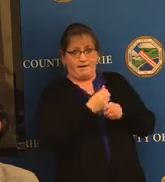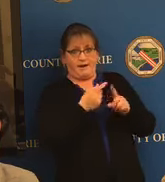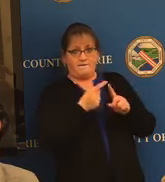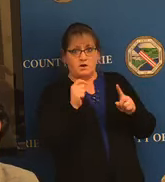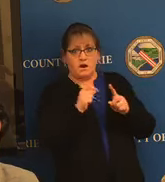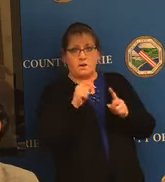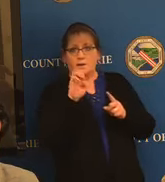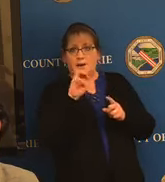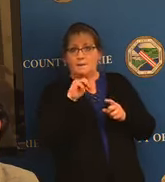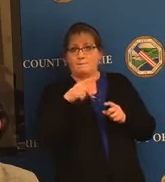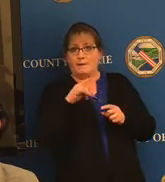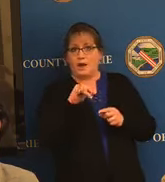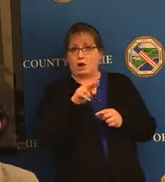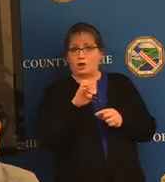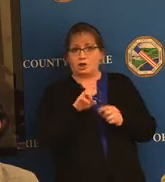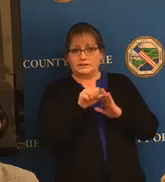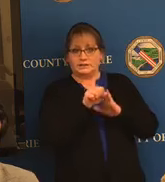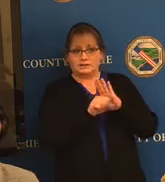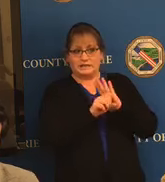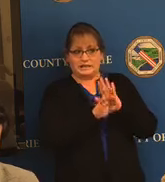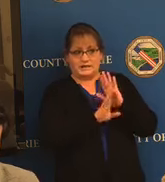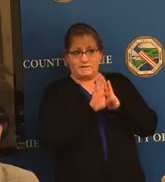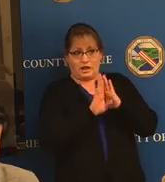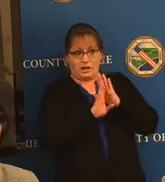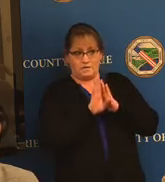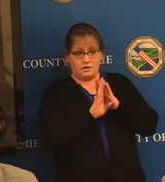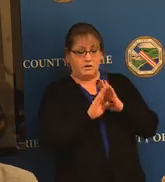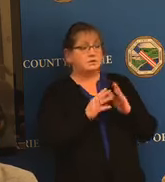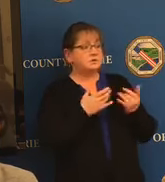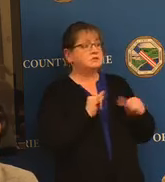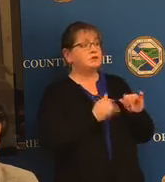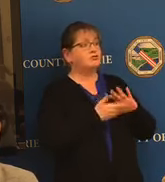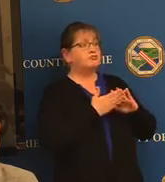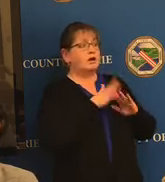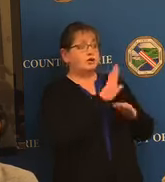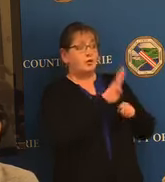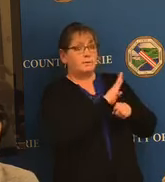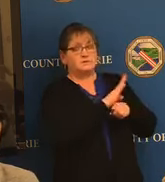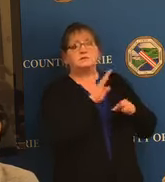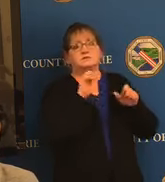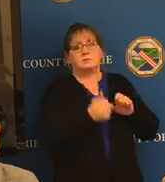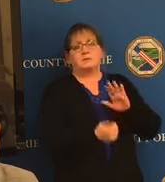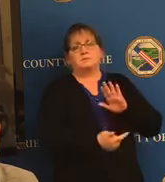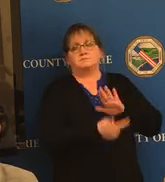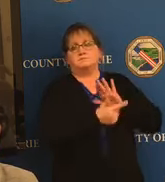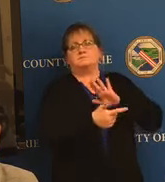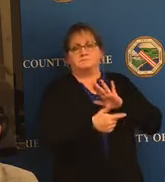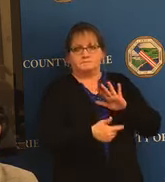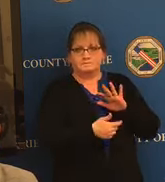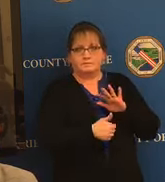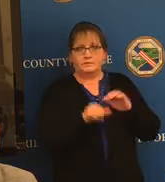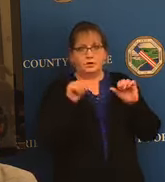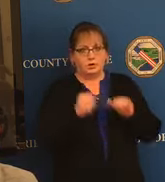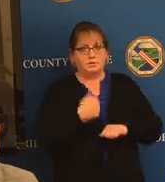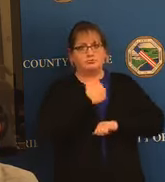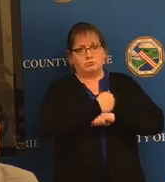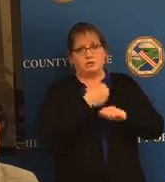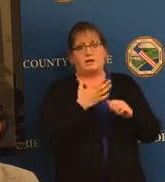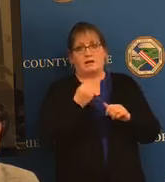State Development and they're operating, they are in violation of the law. They can be shut down and fined up to $10,000 a day.